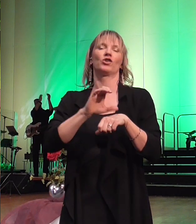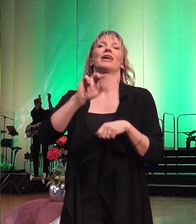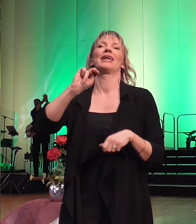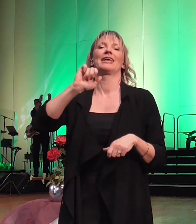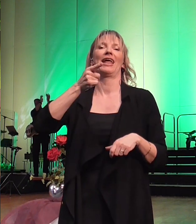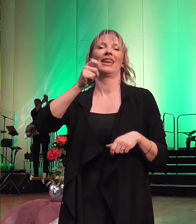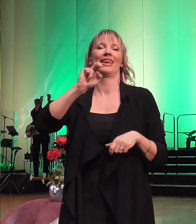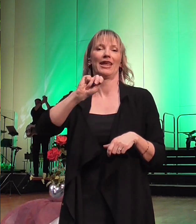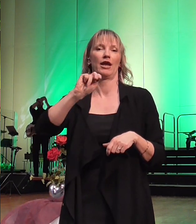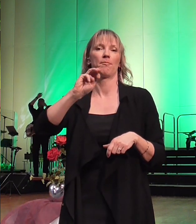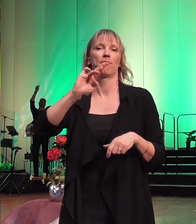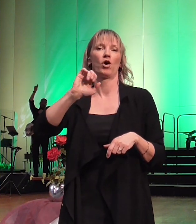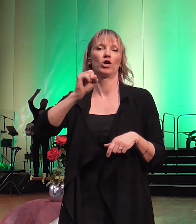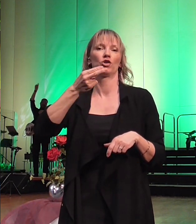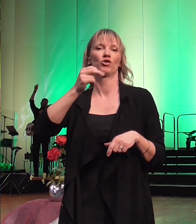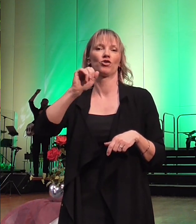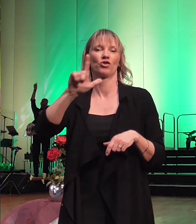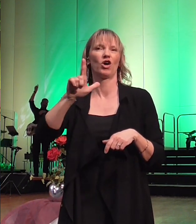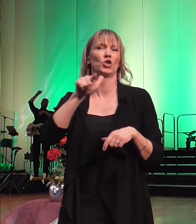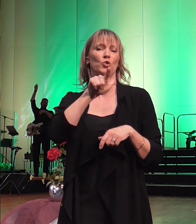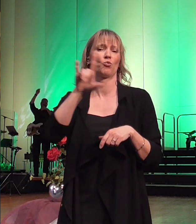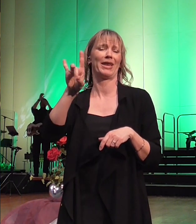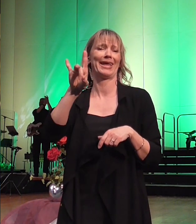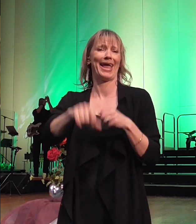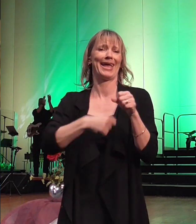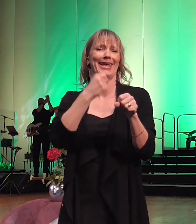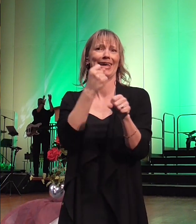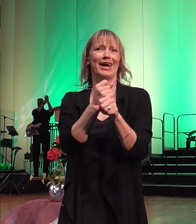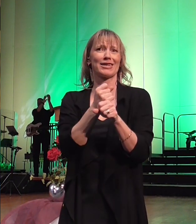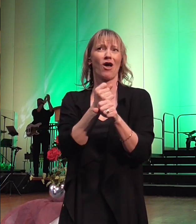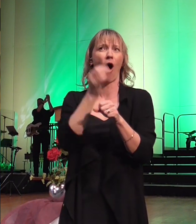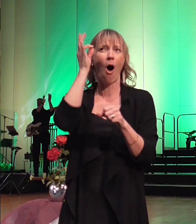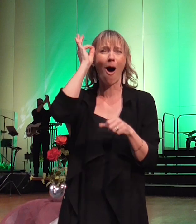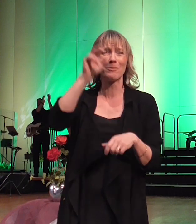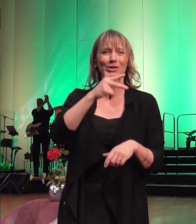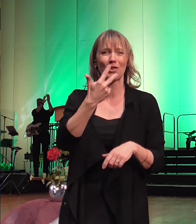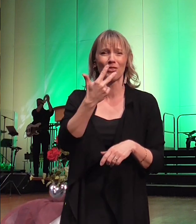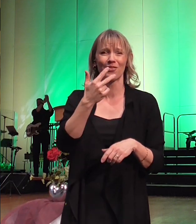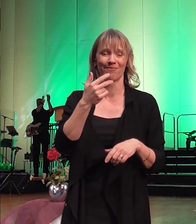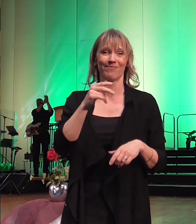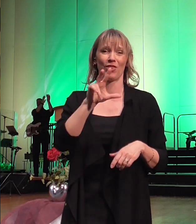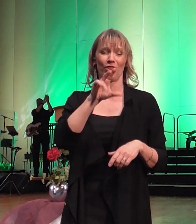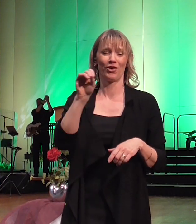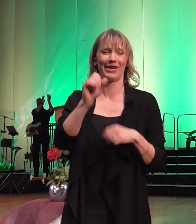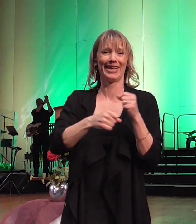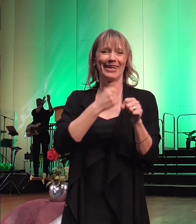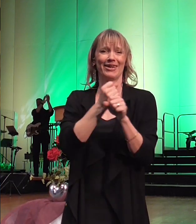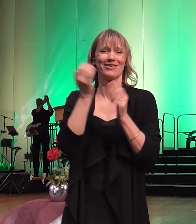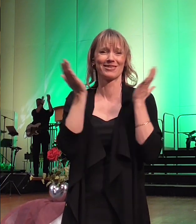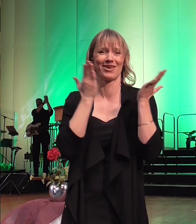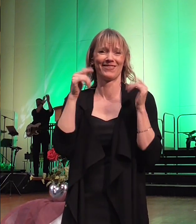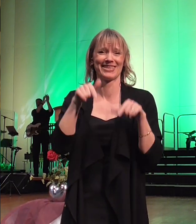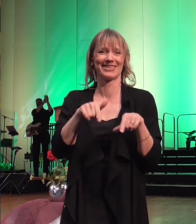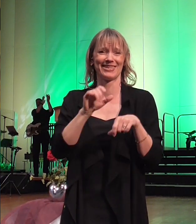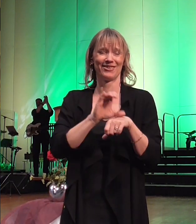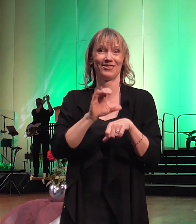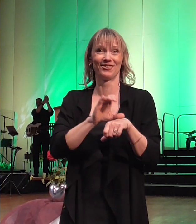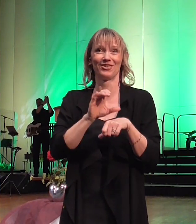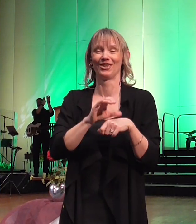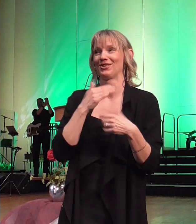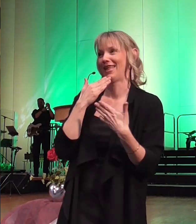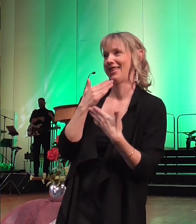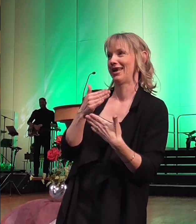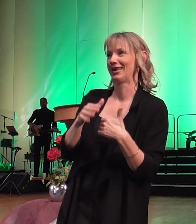there. Thank you, Nathan, for almost 3 decades of service. Thank you.